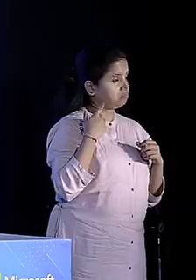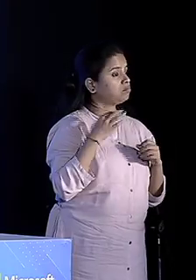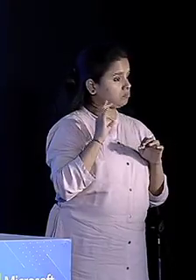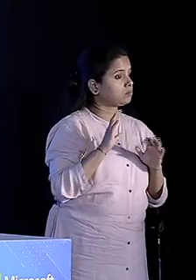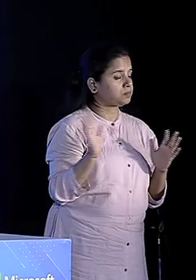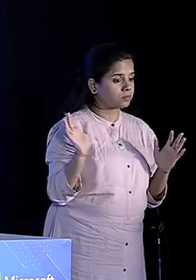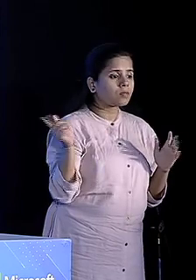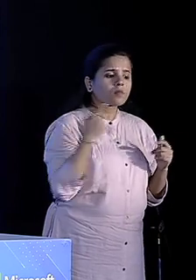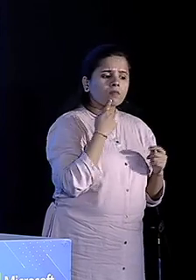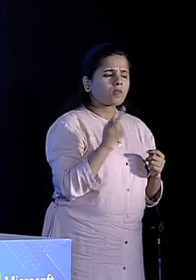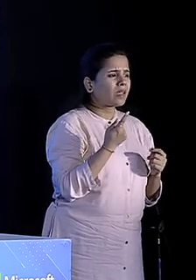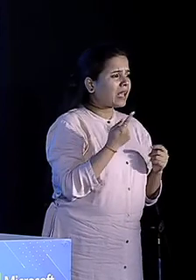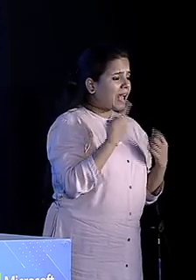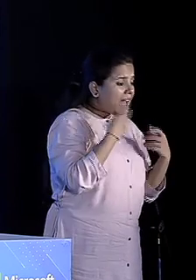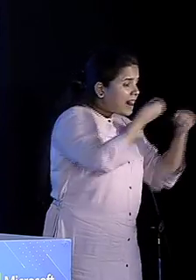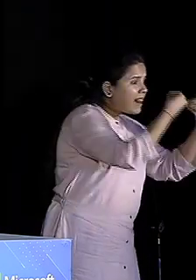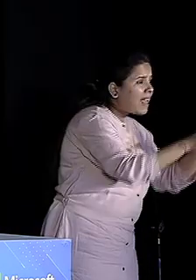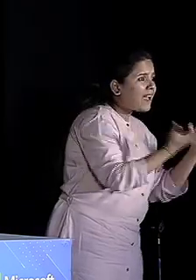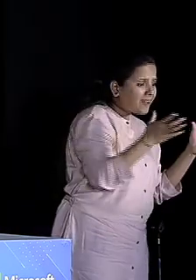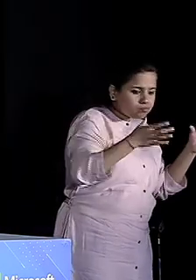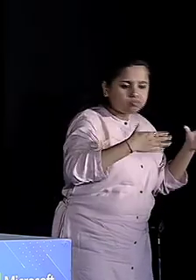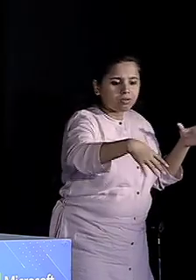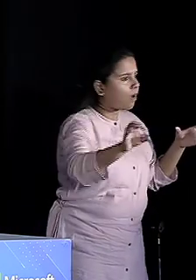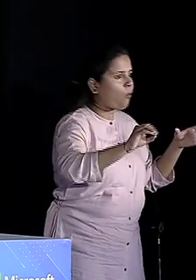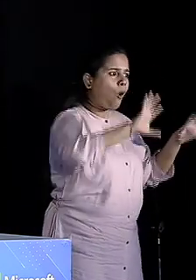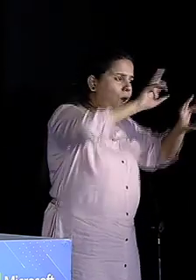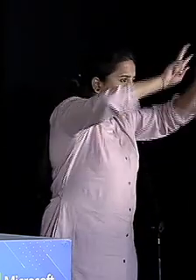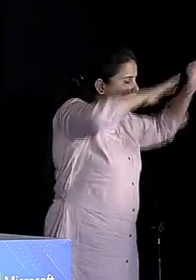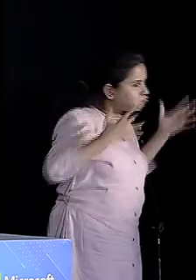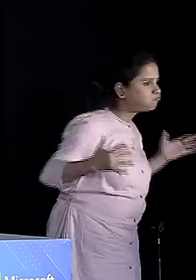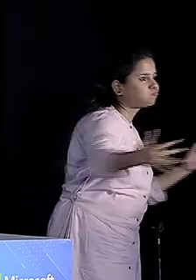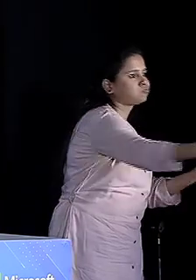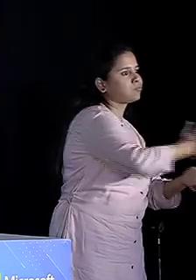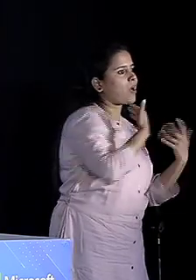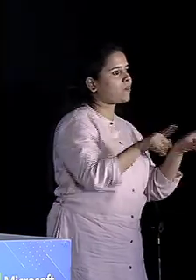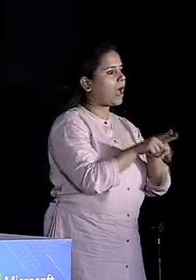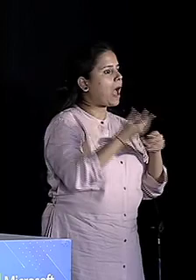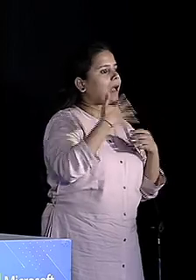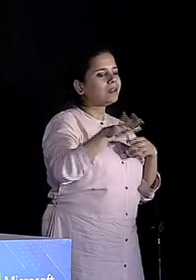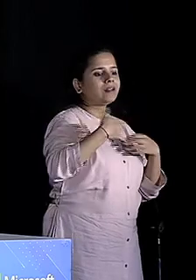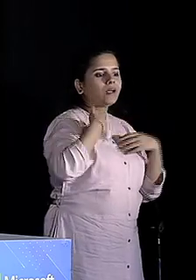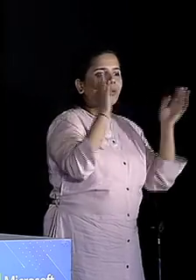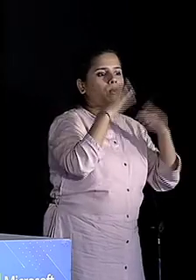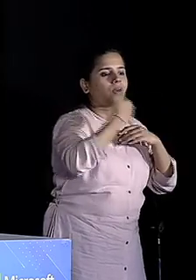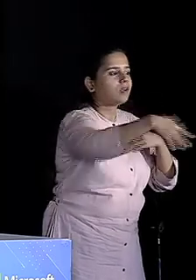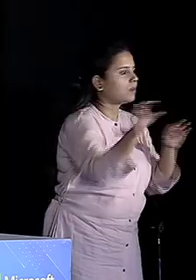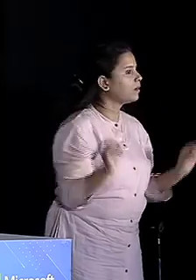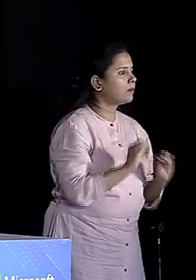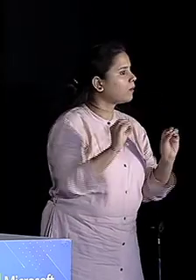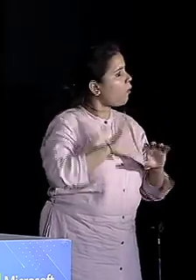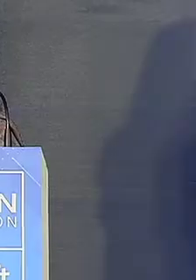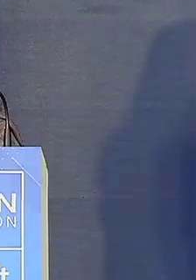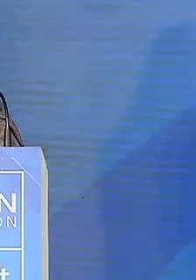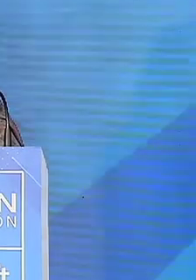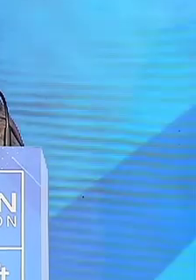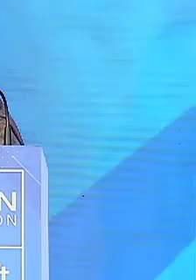left no sort of scope for any gaps as far as the comprehensive and full empowerment